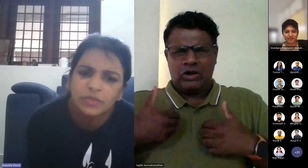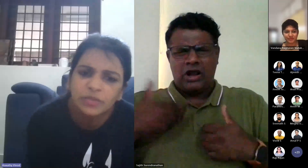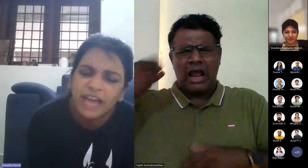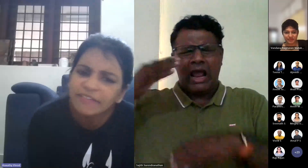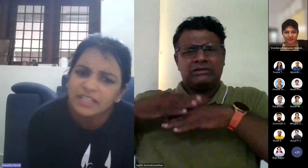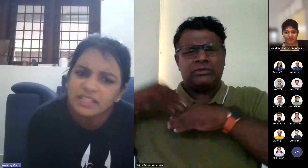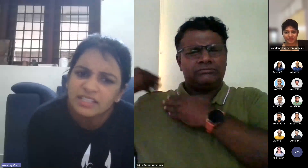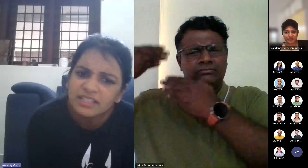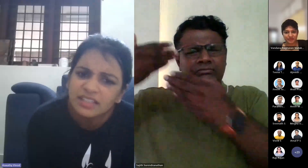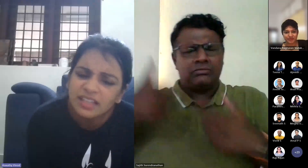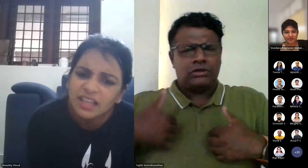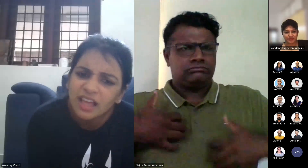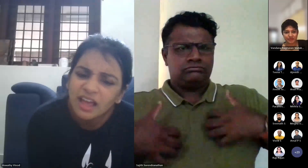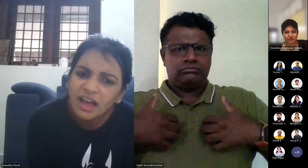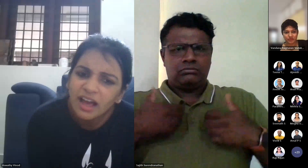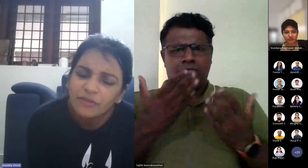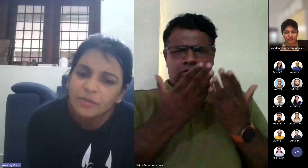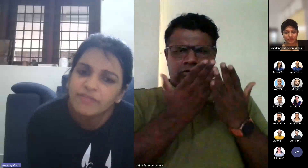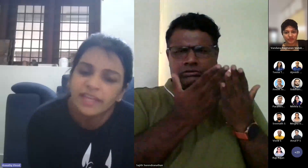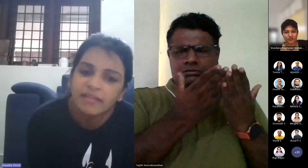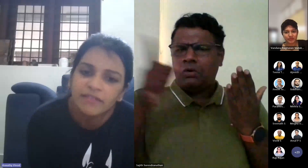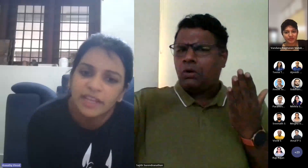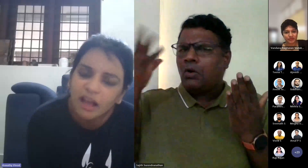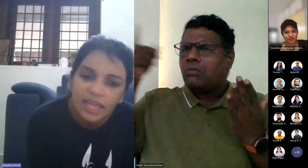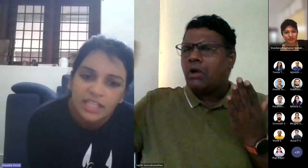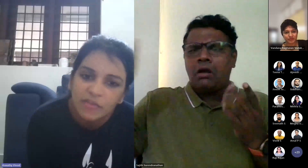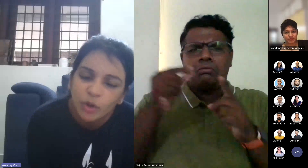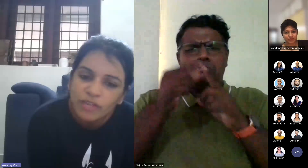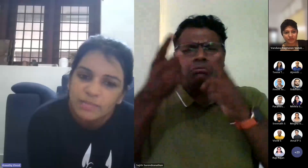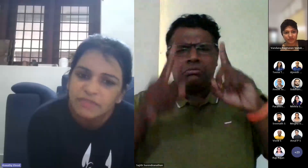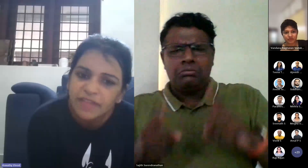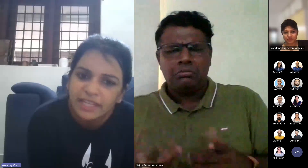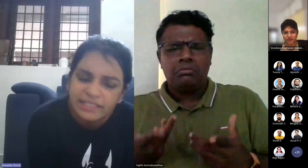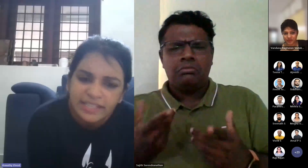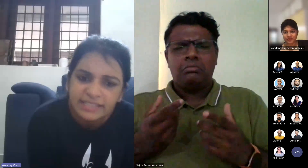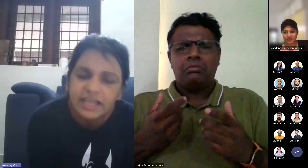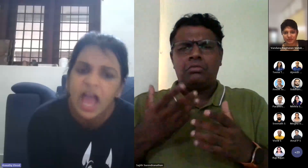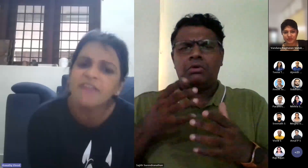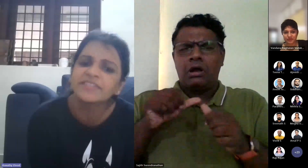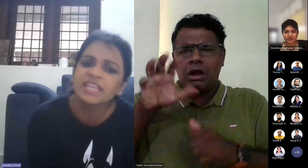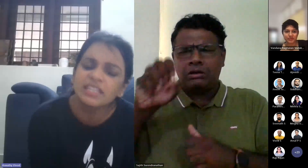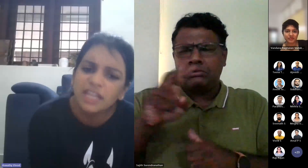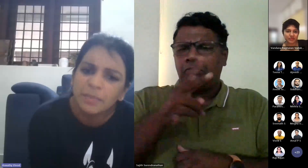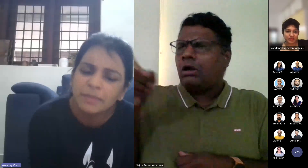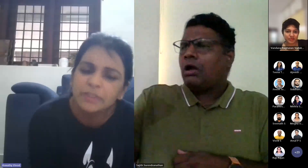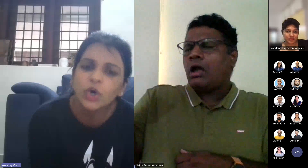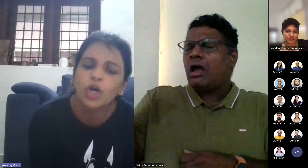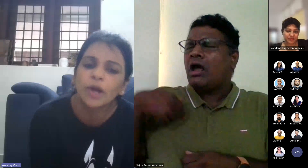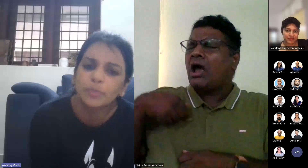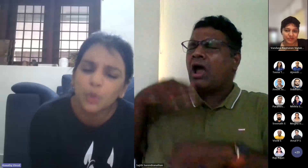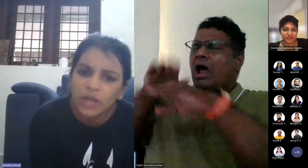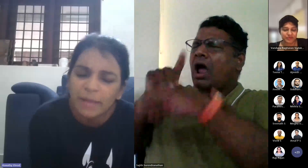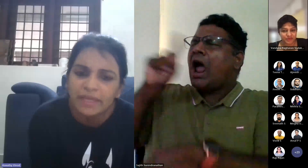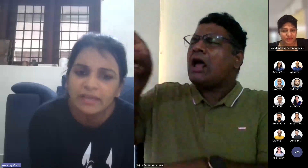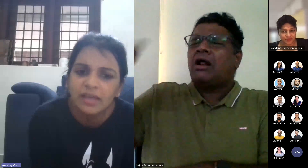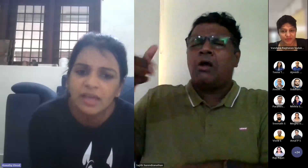Yes, what I've done is from a very young age, I've always been very interested. I've seen hearing people talk